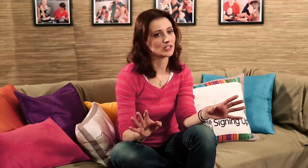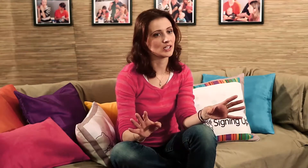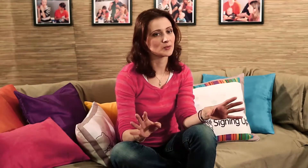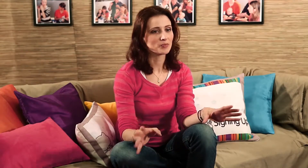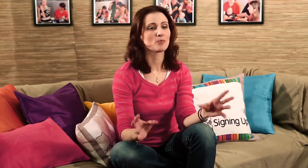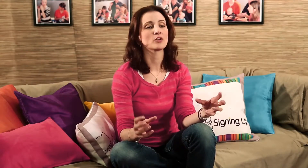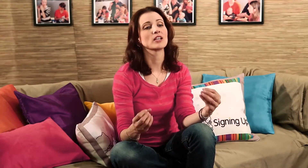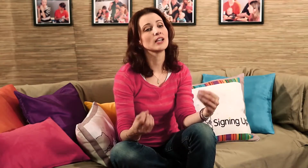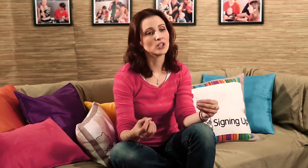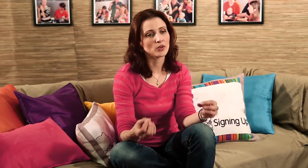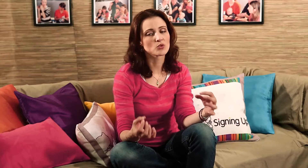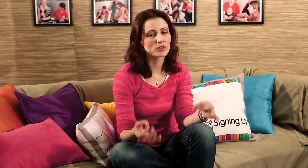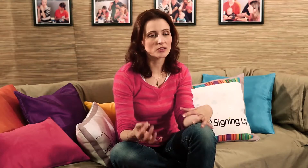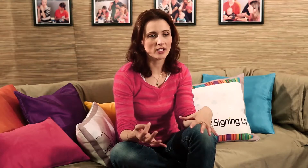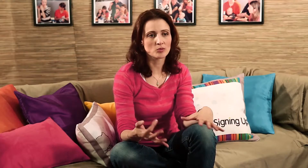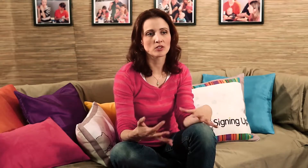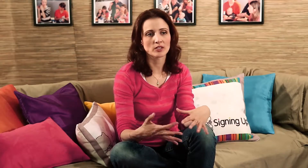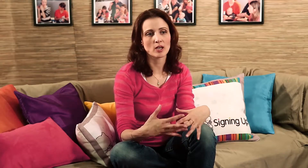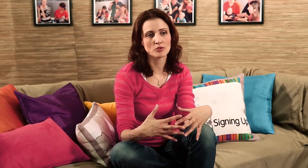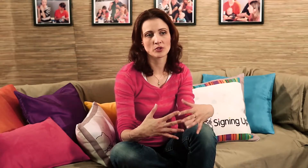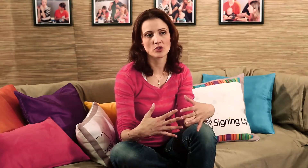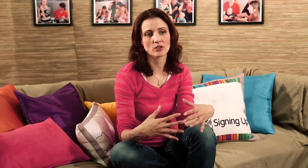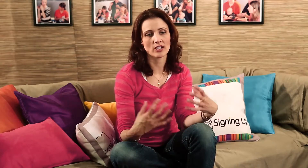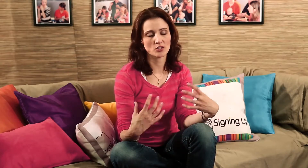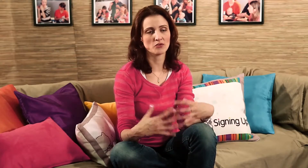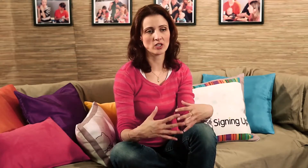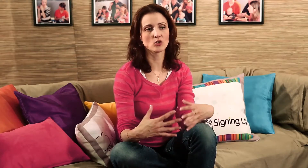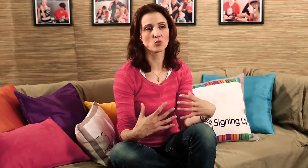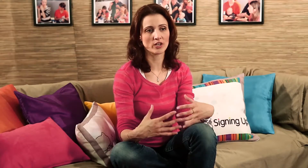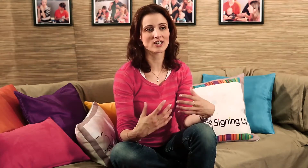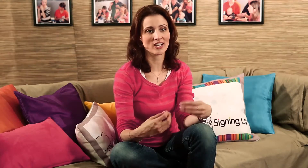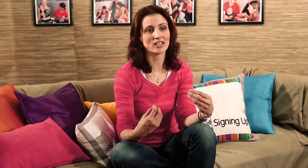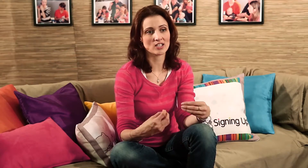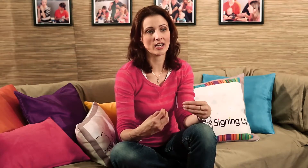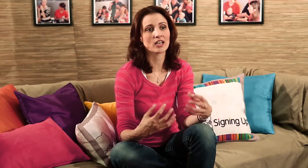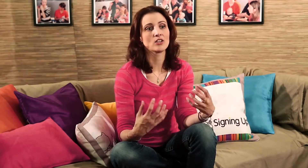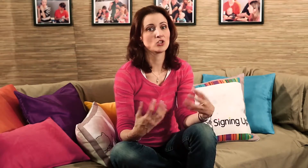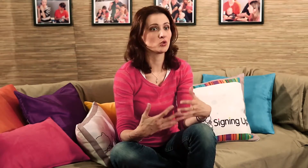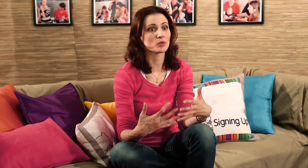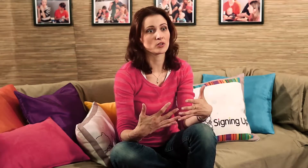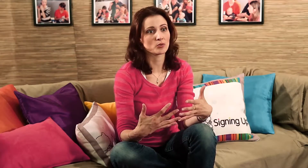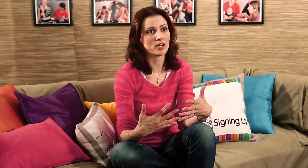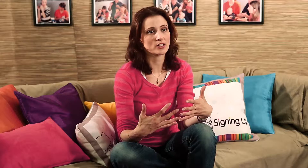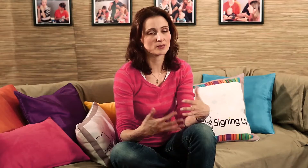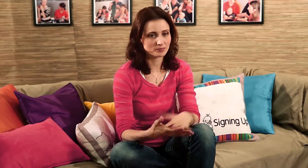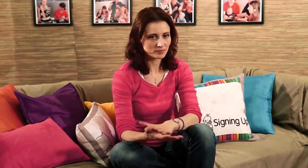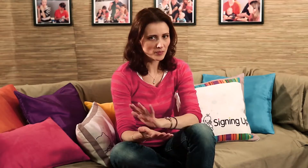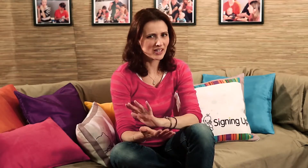later. But if they let you, it's really valuable and really helpful for a child to actually feel what a sign is like, to do it with their own bodies. And I